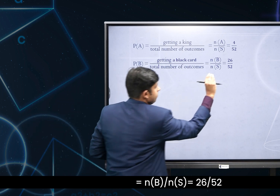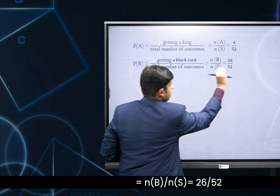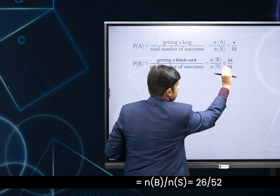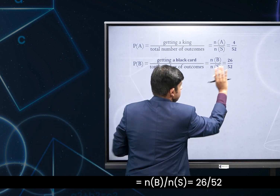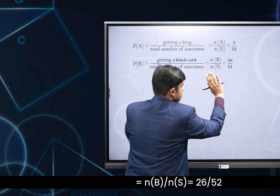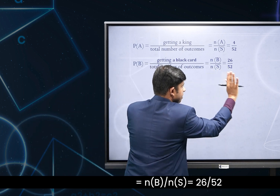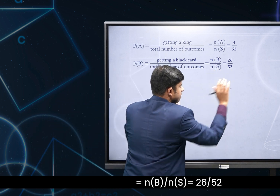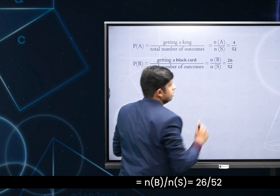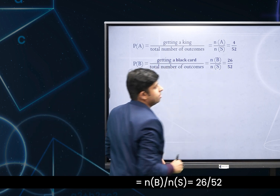26 by 52.